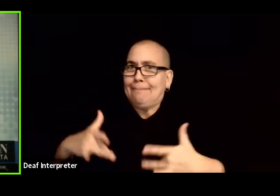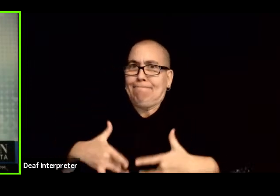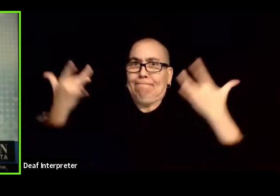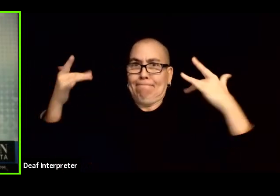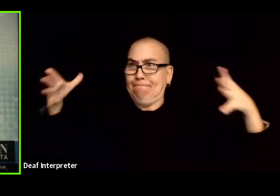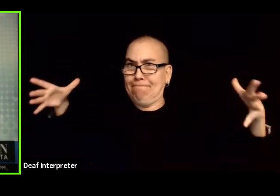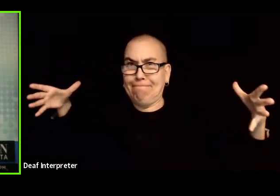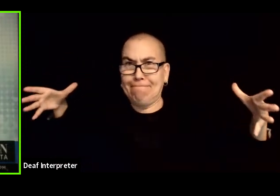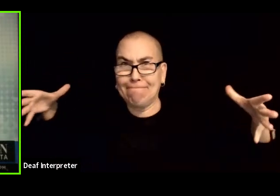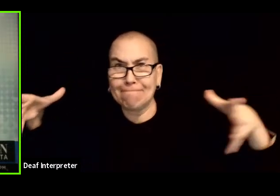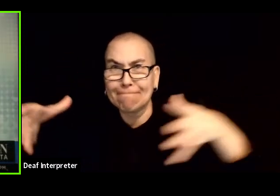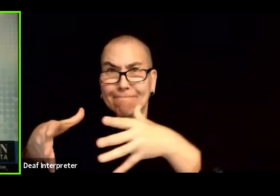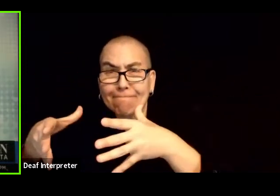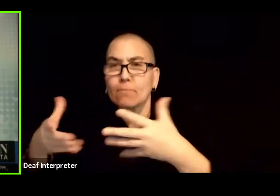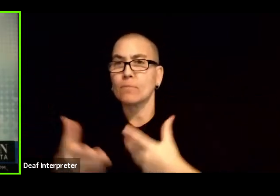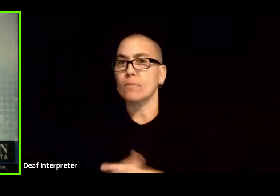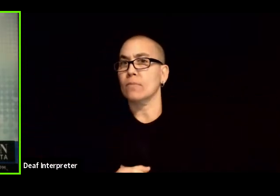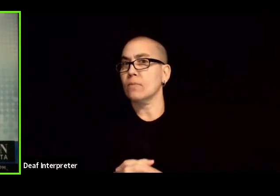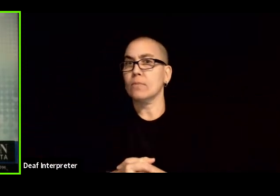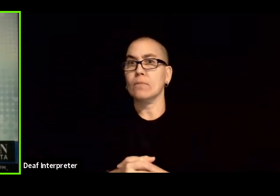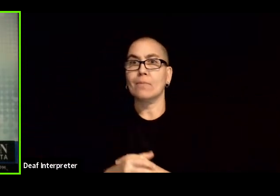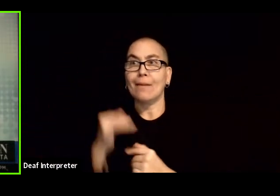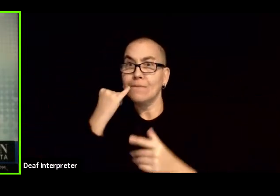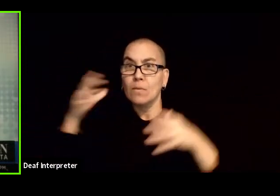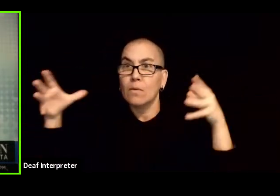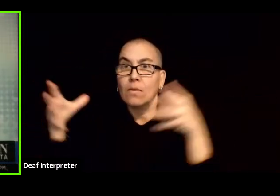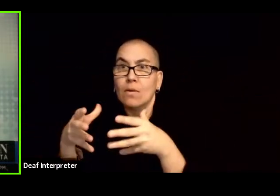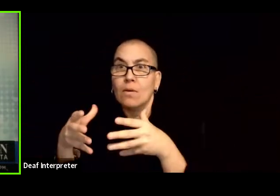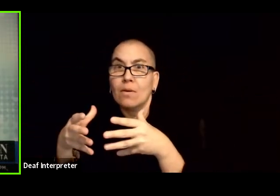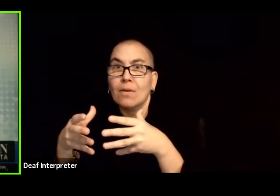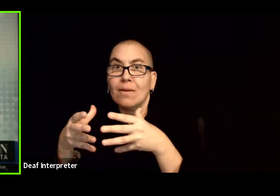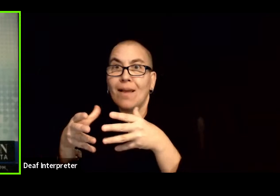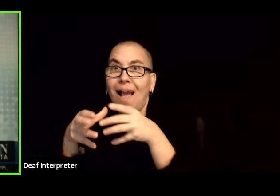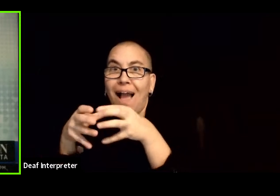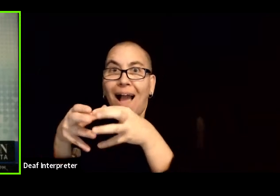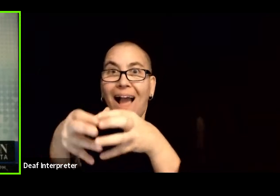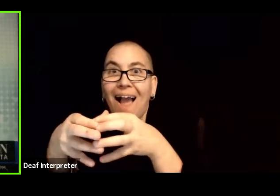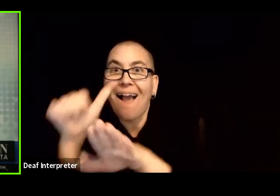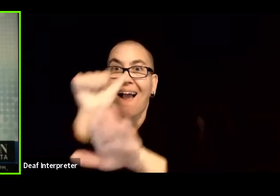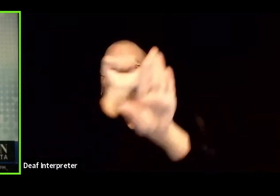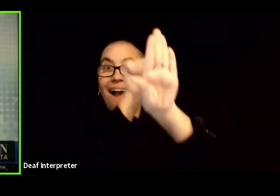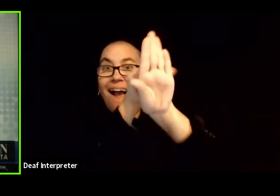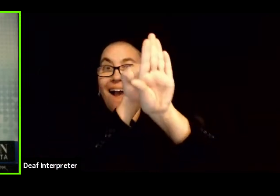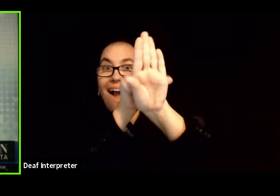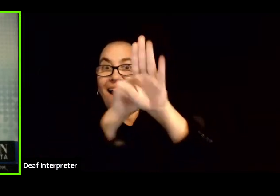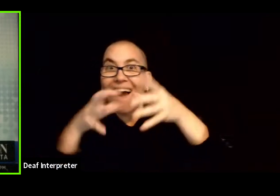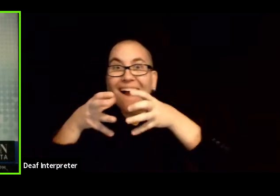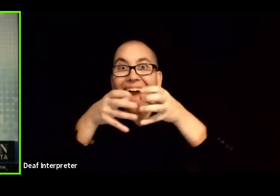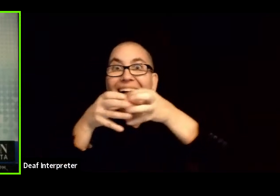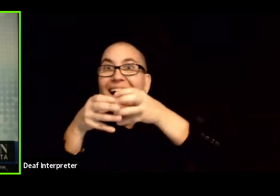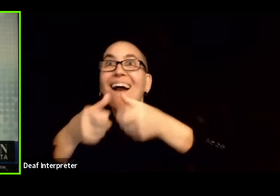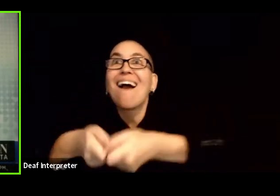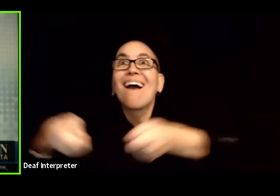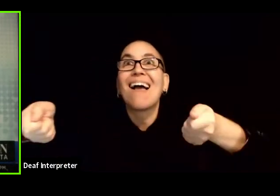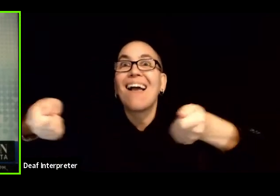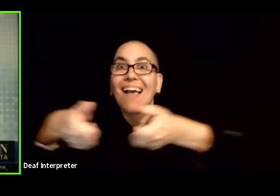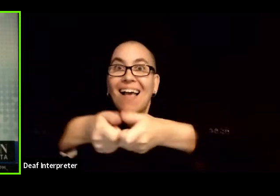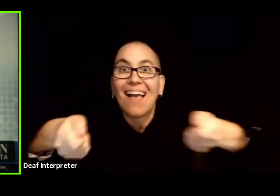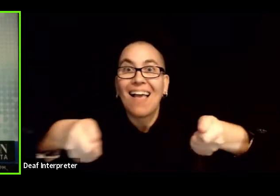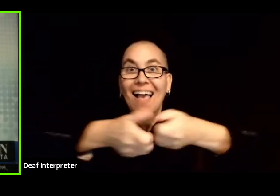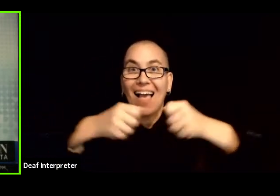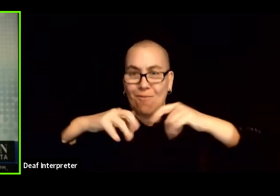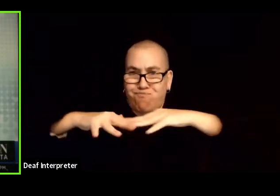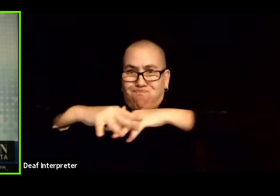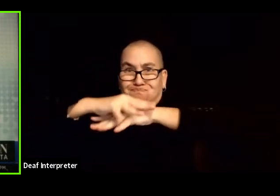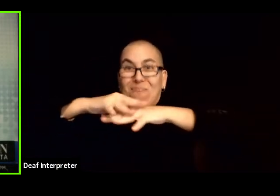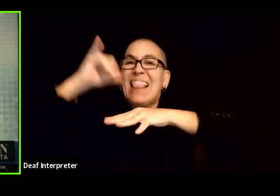was listed as a high-risk activity. And we talked about yesterday that while any one of those encounters would